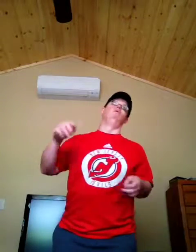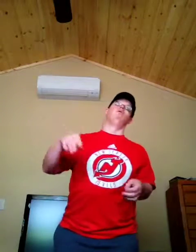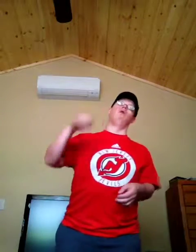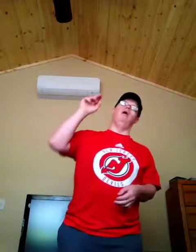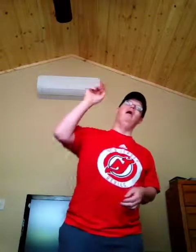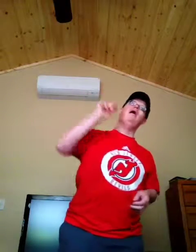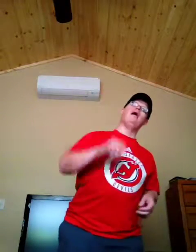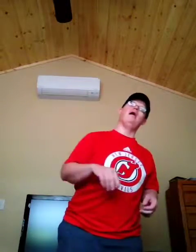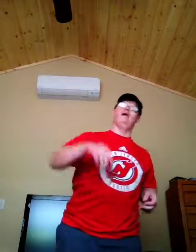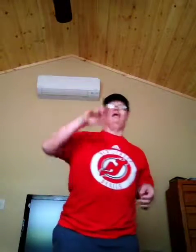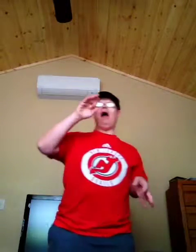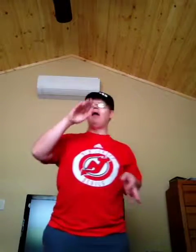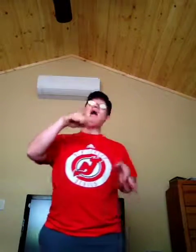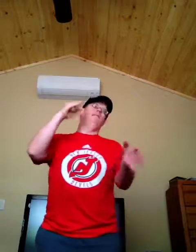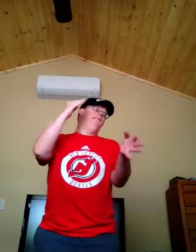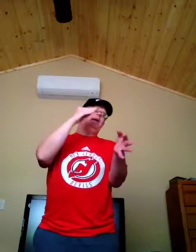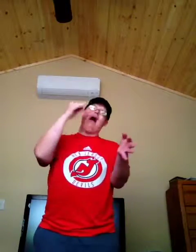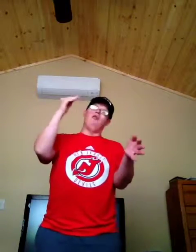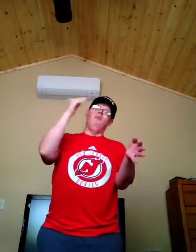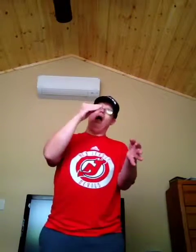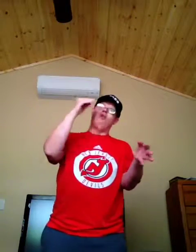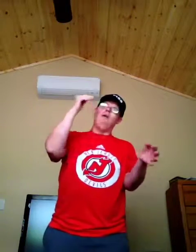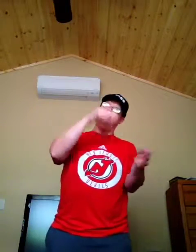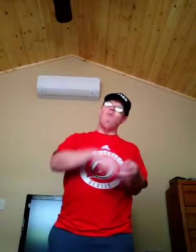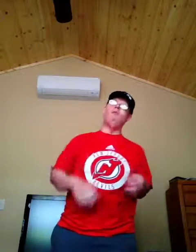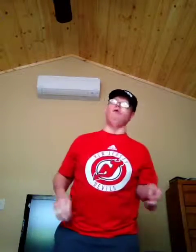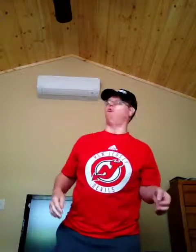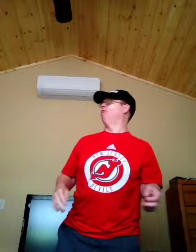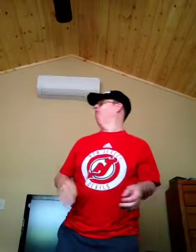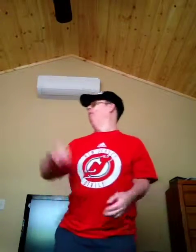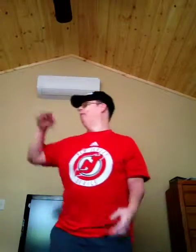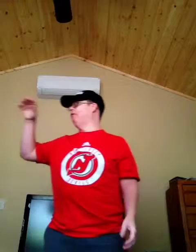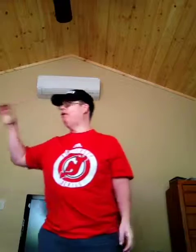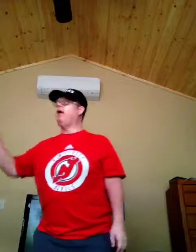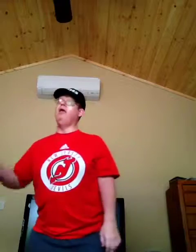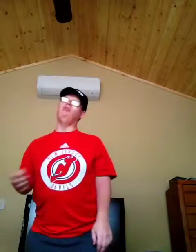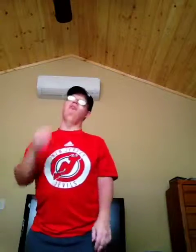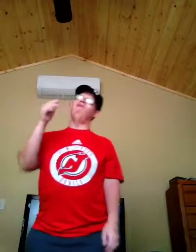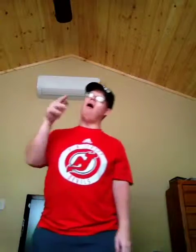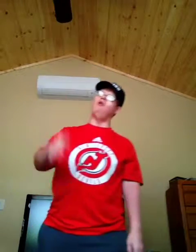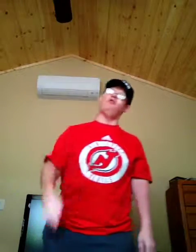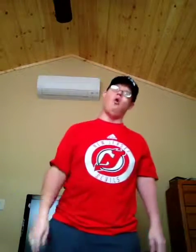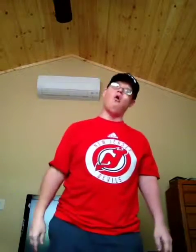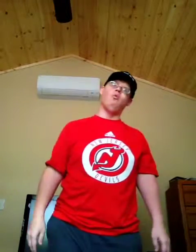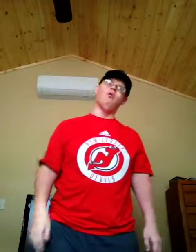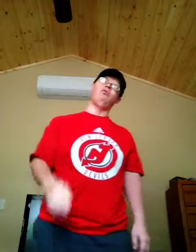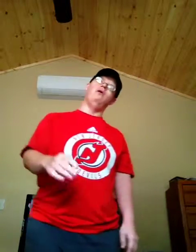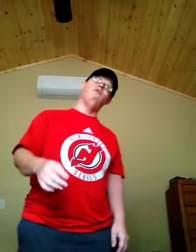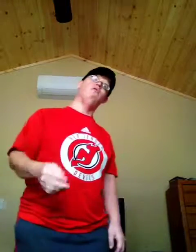So he, again, back-to-back-to-back home runs by the Yankees. The final score was